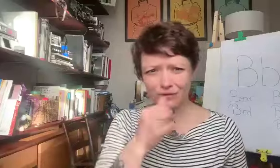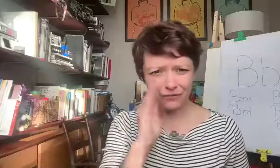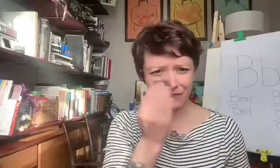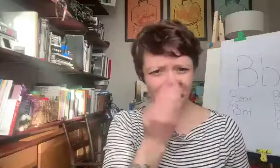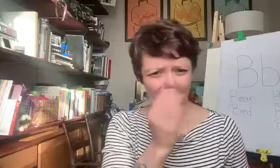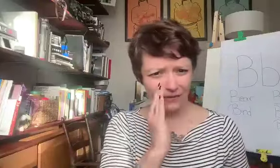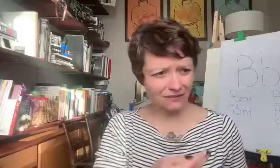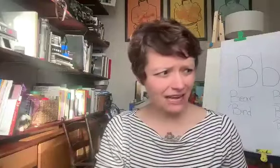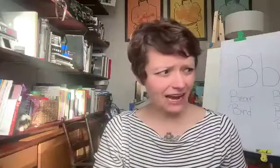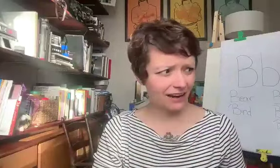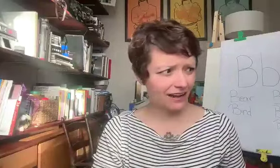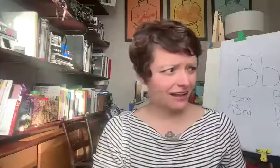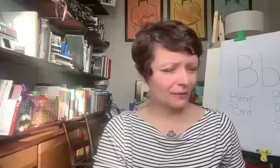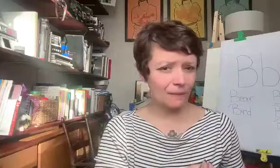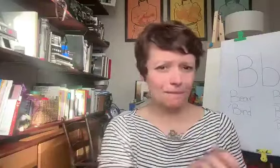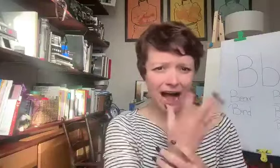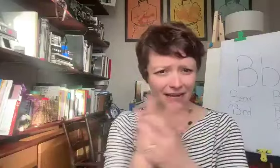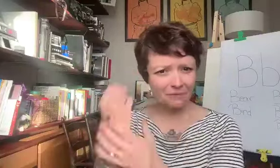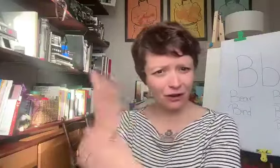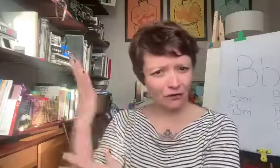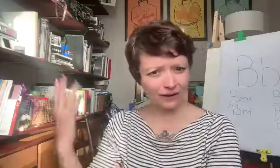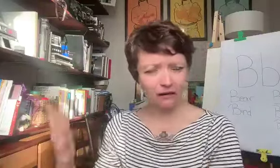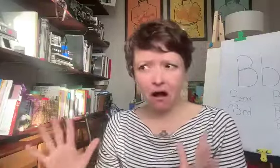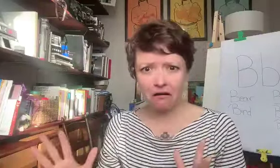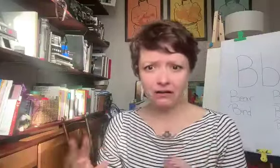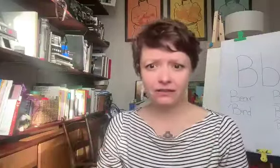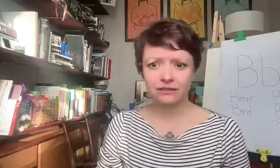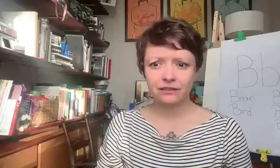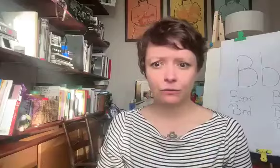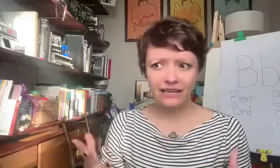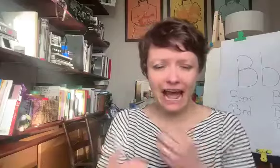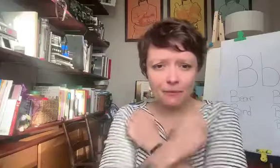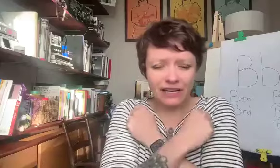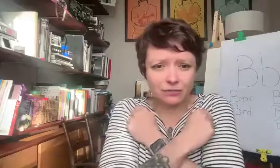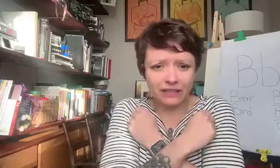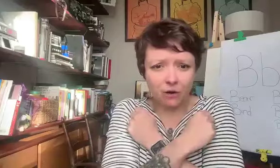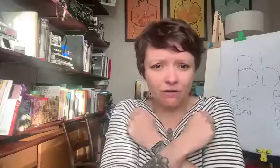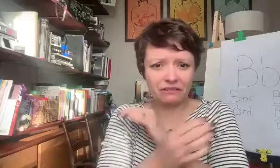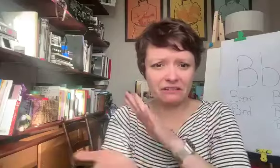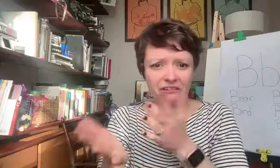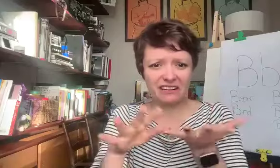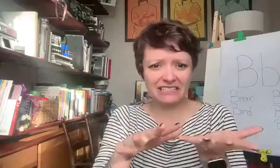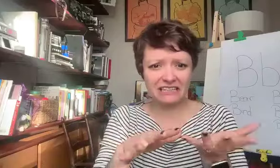beautiful flowers outside? They were popping up all over. Oh, what's gonna happen when it gets really cold? Oh, they're all gonna